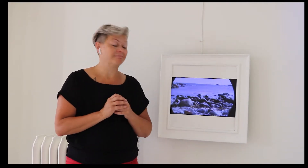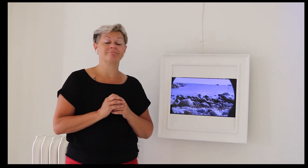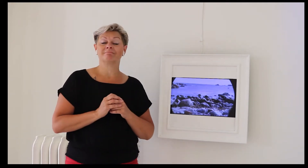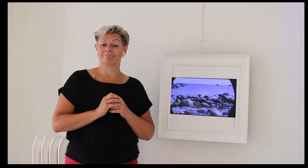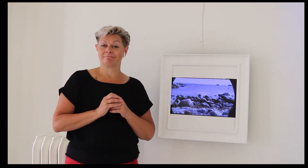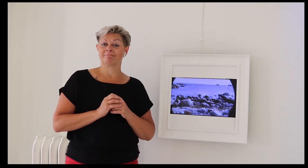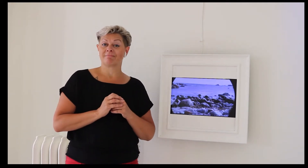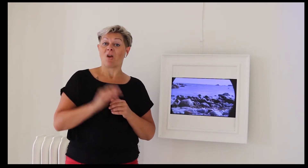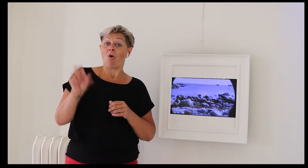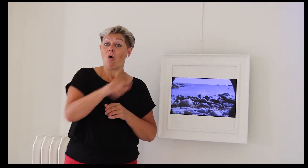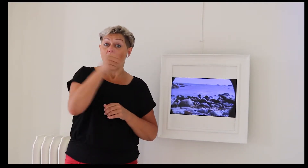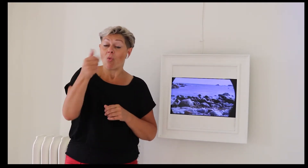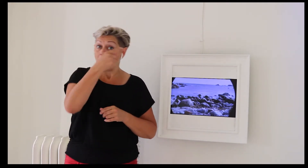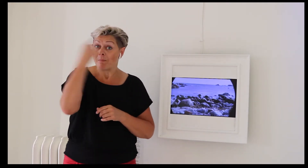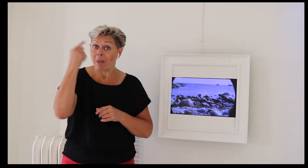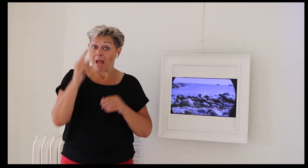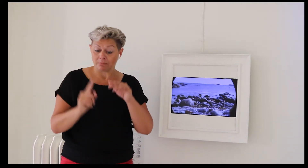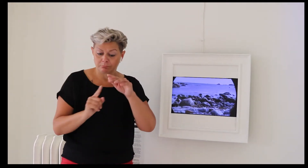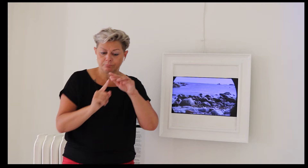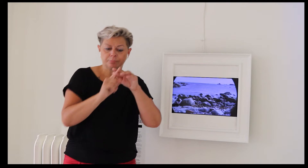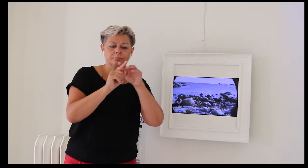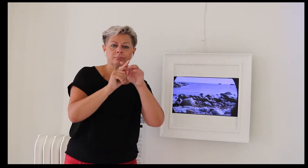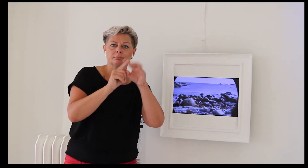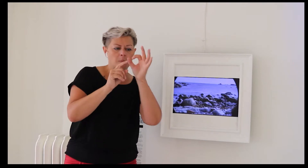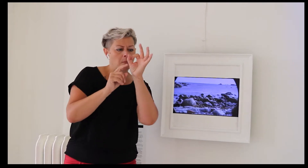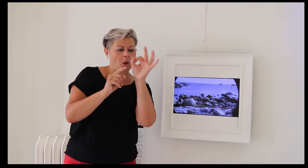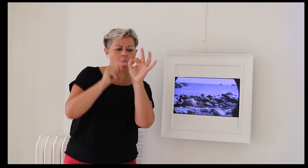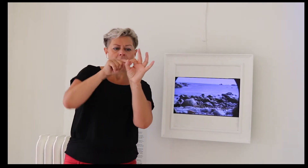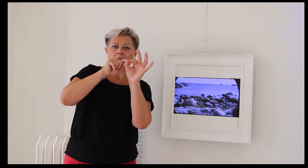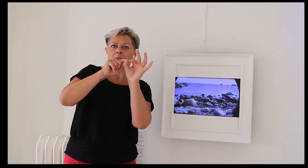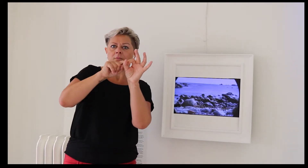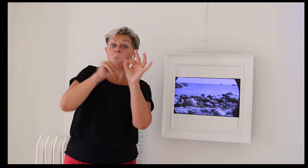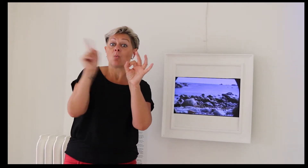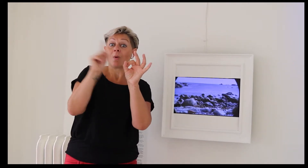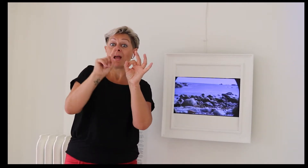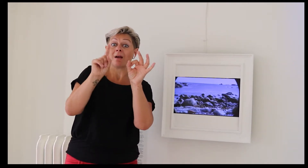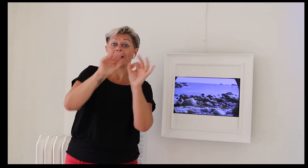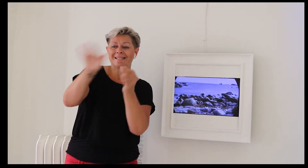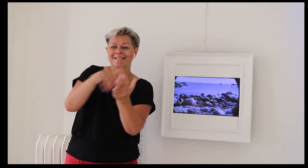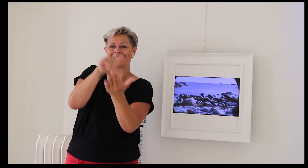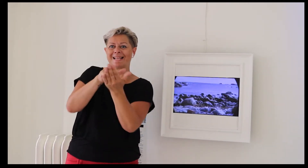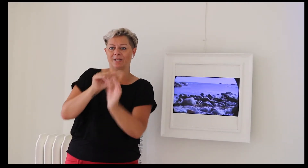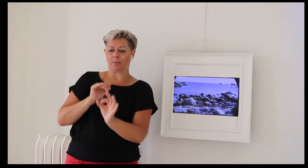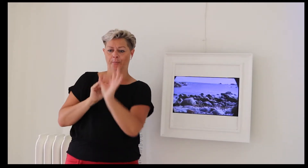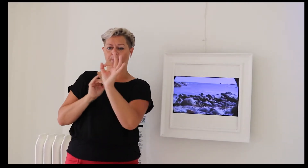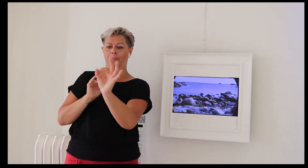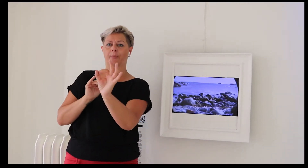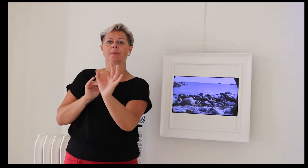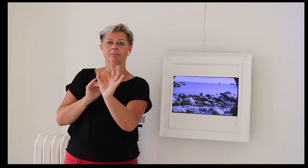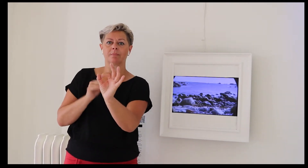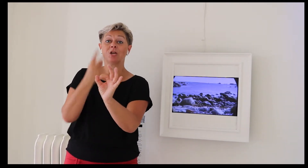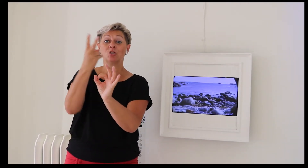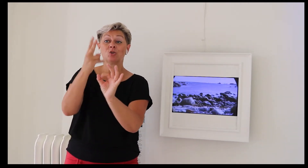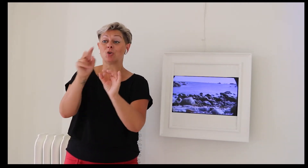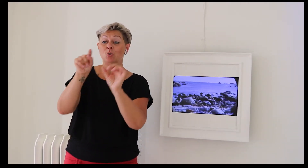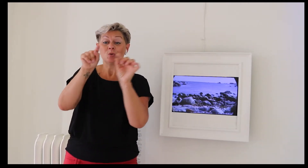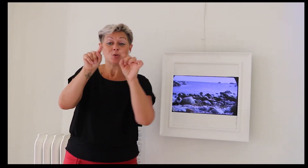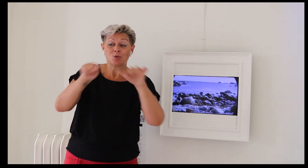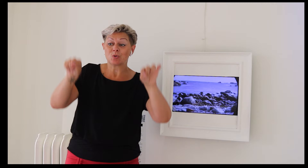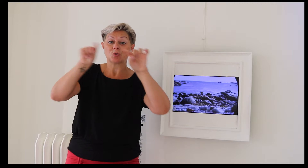spot. Another black spot, this time larger, starts to emerge in the center of the scene. The 2 circles